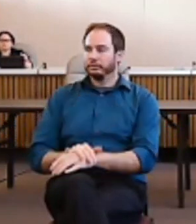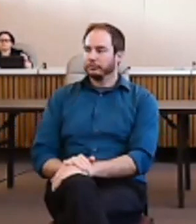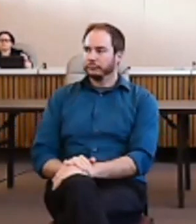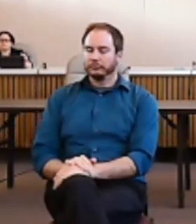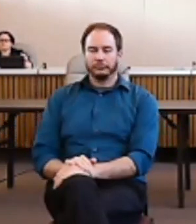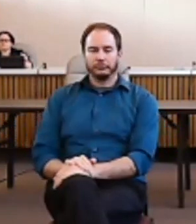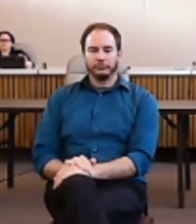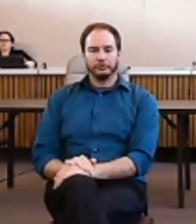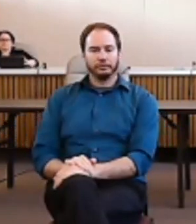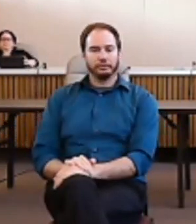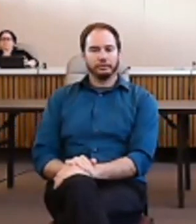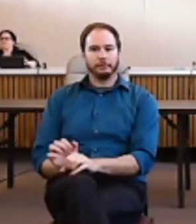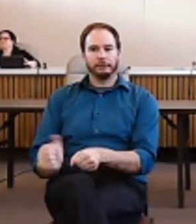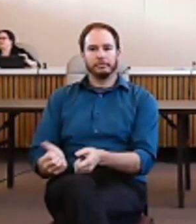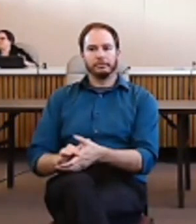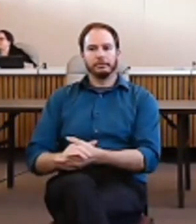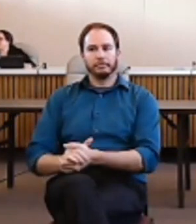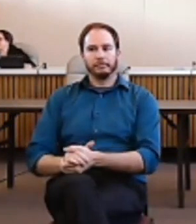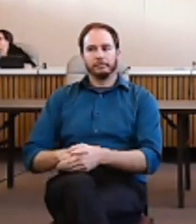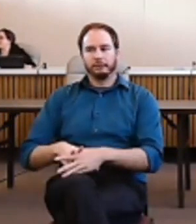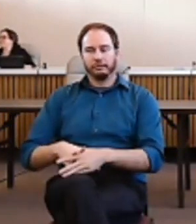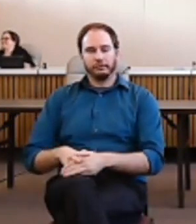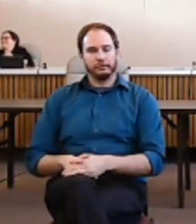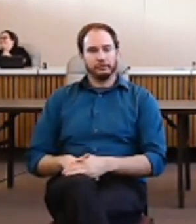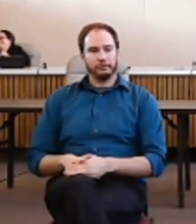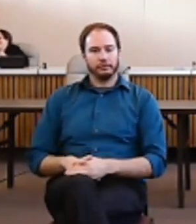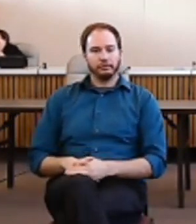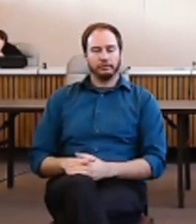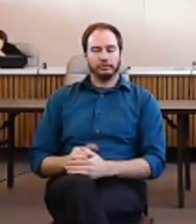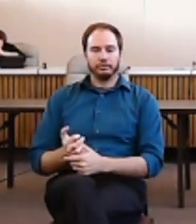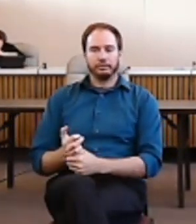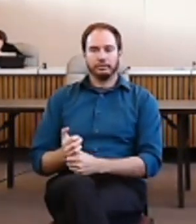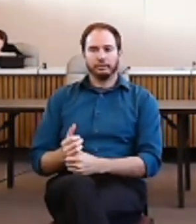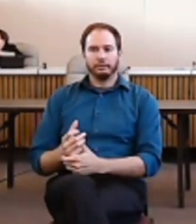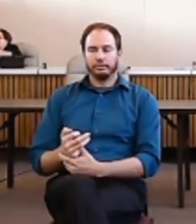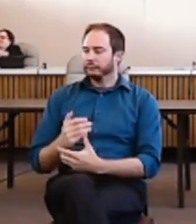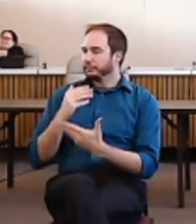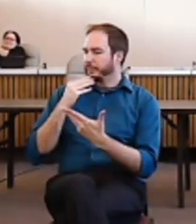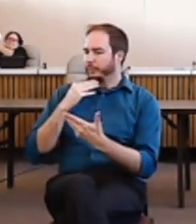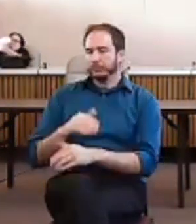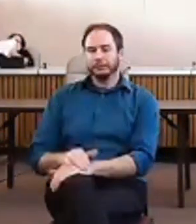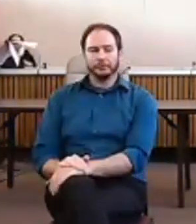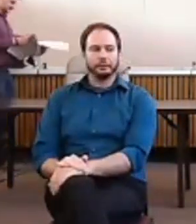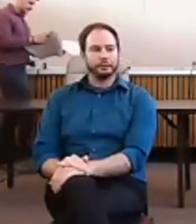Thank you. Was this the version 4? Thank you so much.